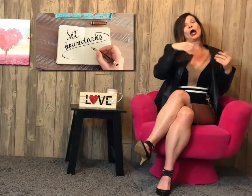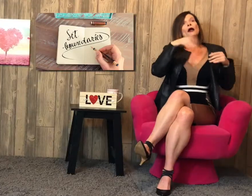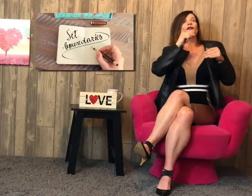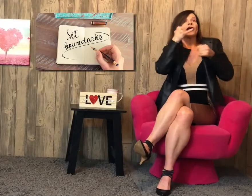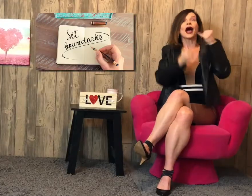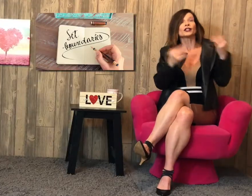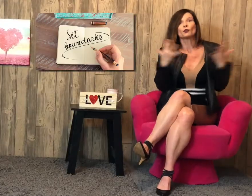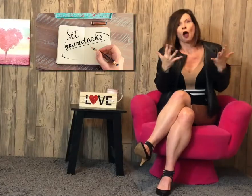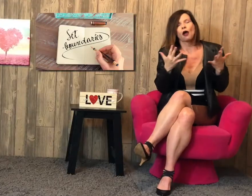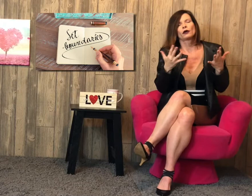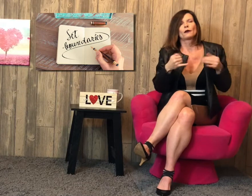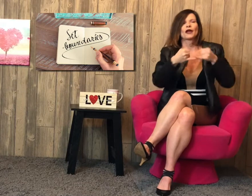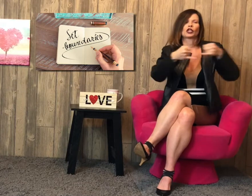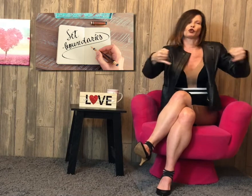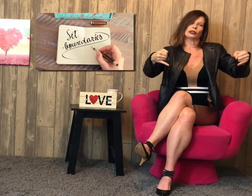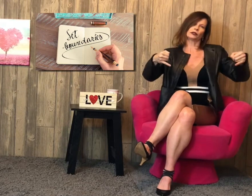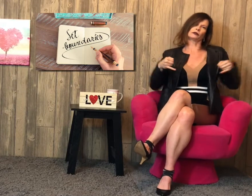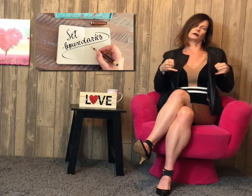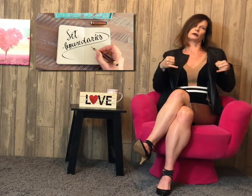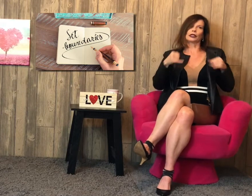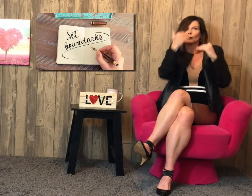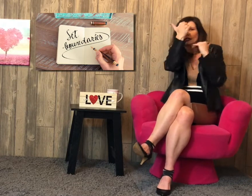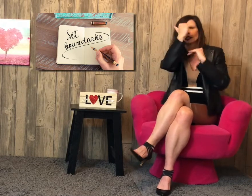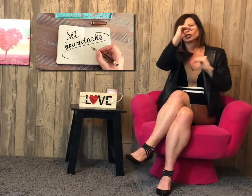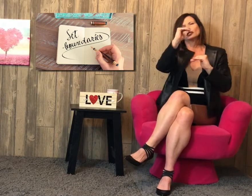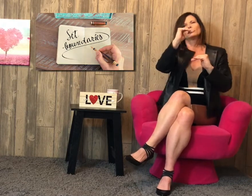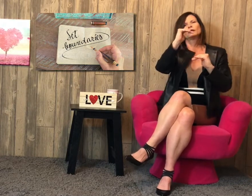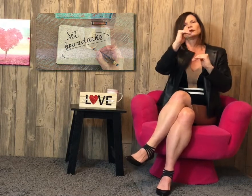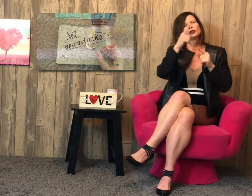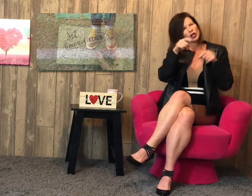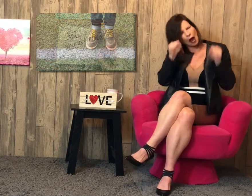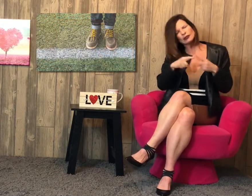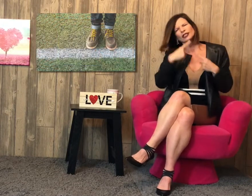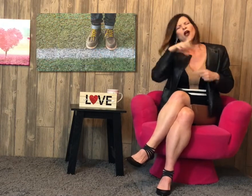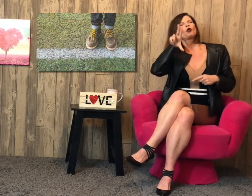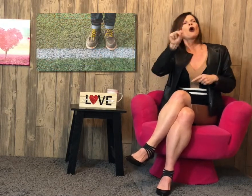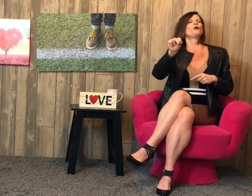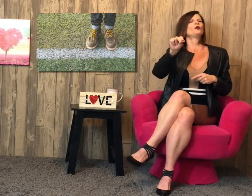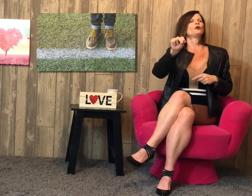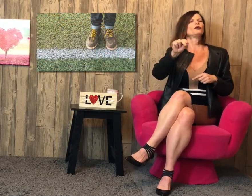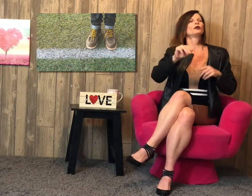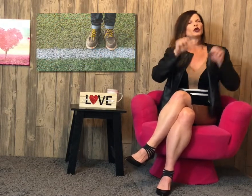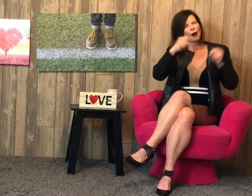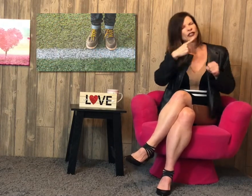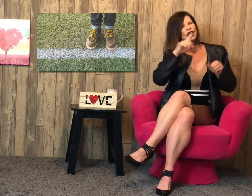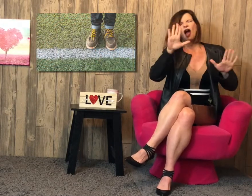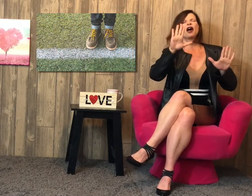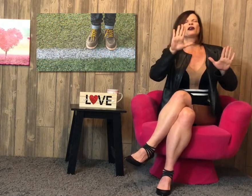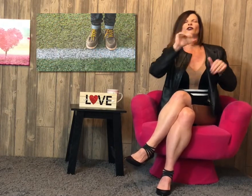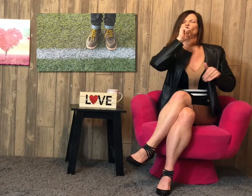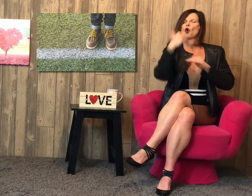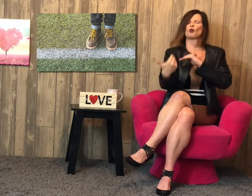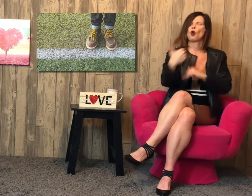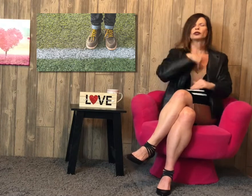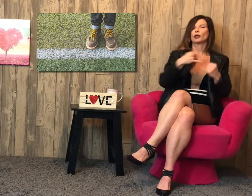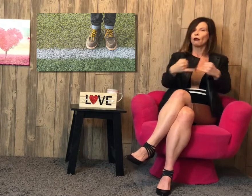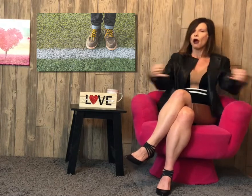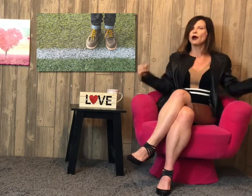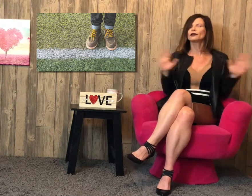Now we'll wrap up with boundaries and limitations. The ability to say no. The ability to say, don't